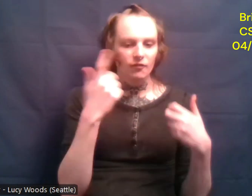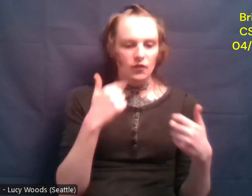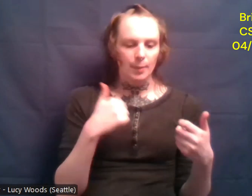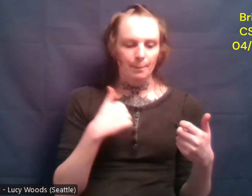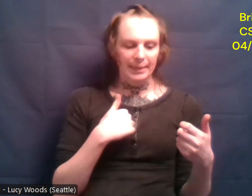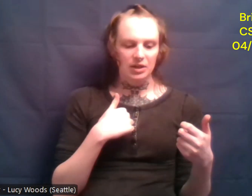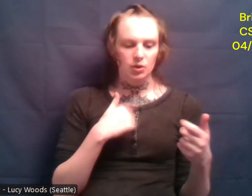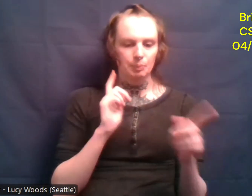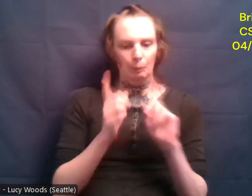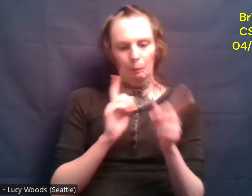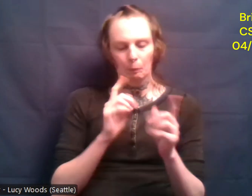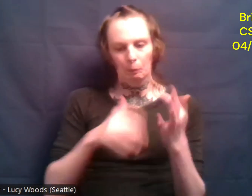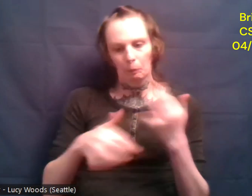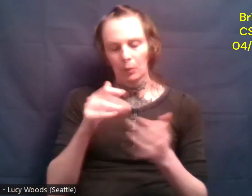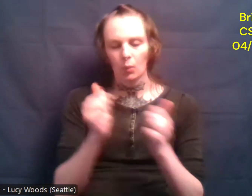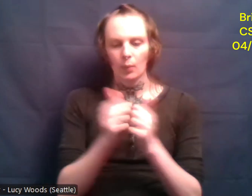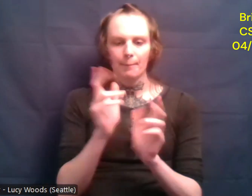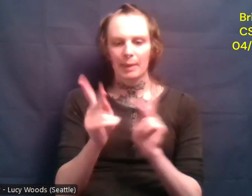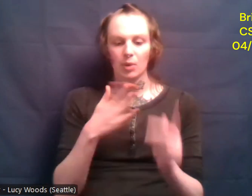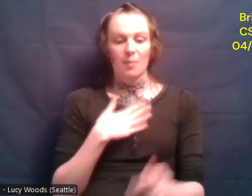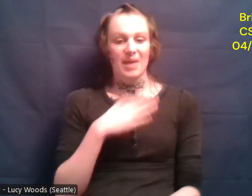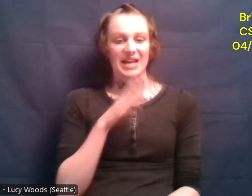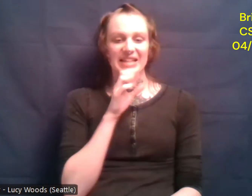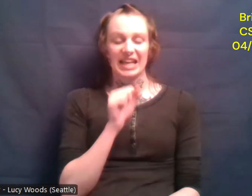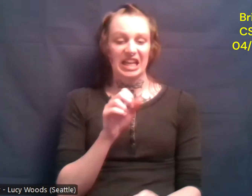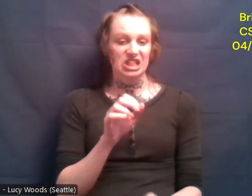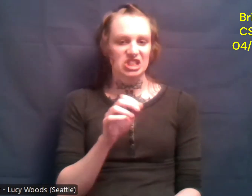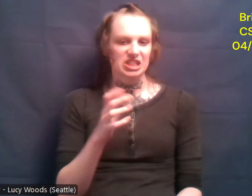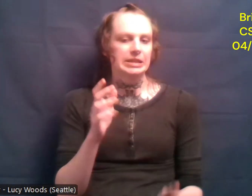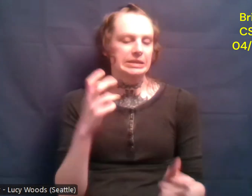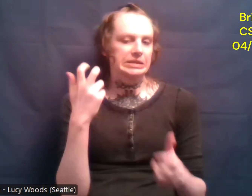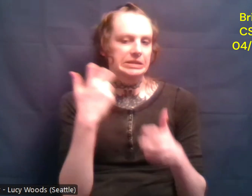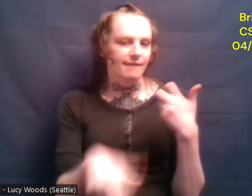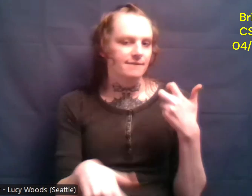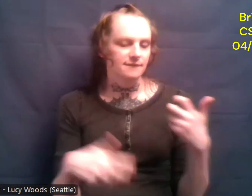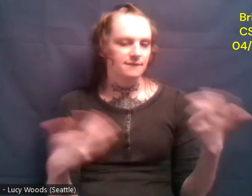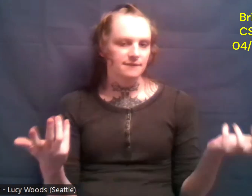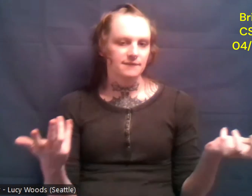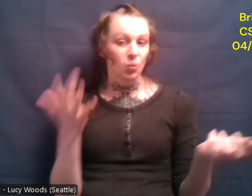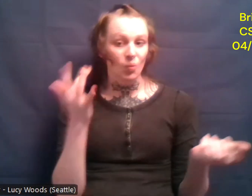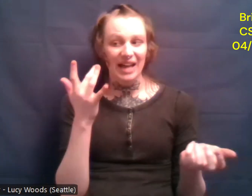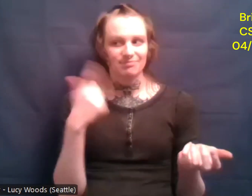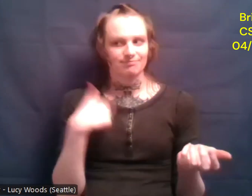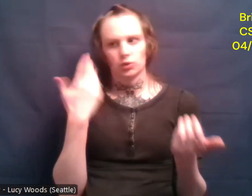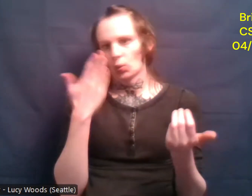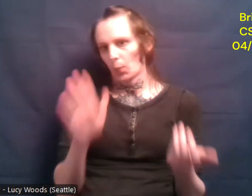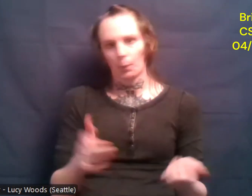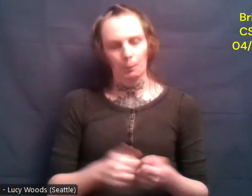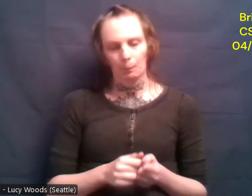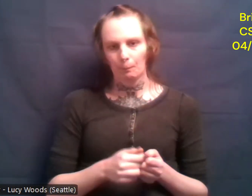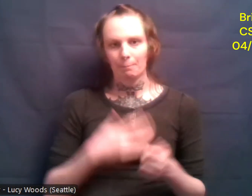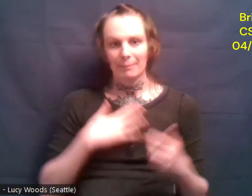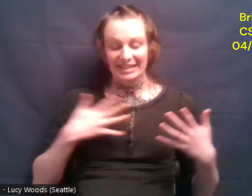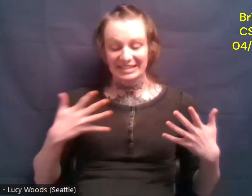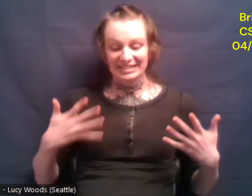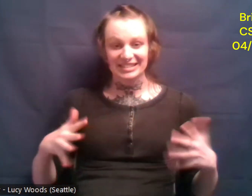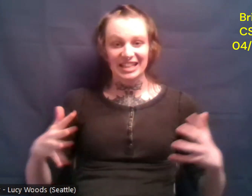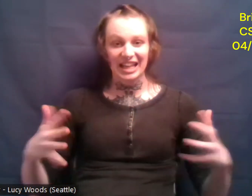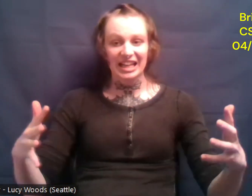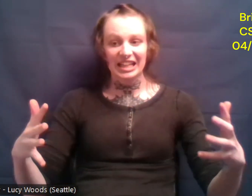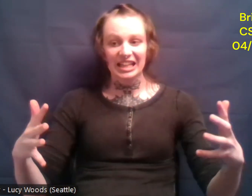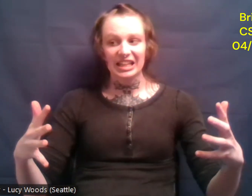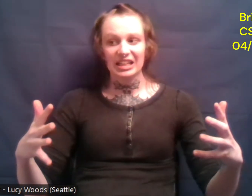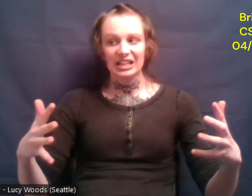last things that I will like have to conquer. It's hard for me to talk to people my age. My anxiety has definitely